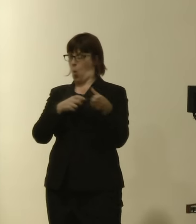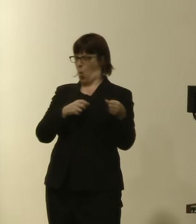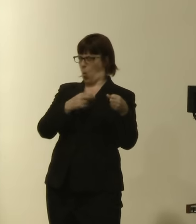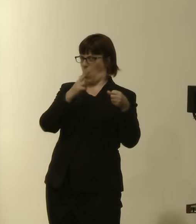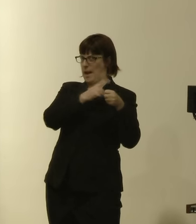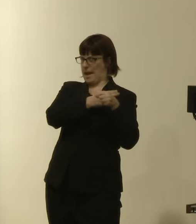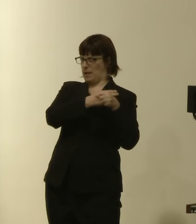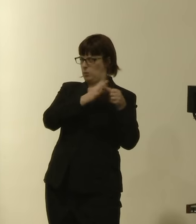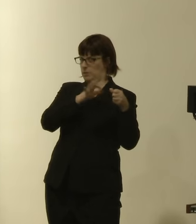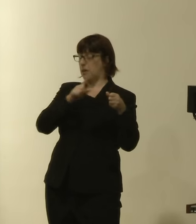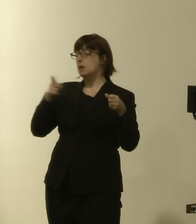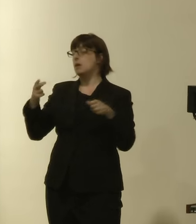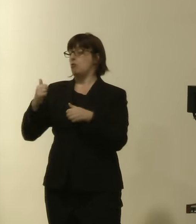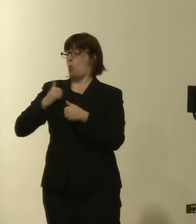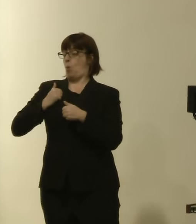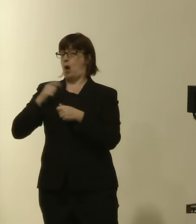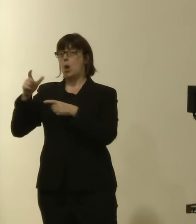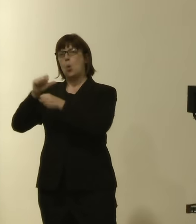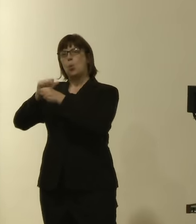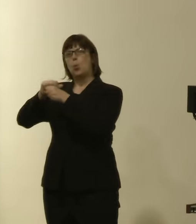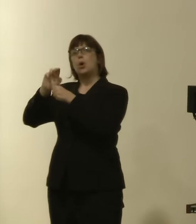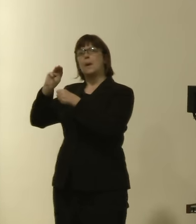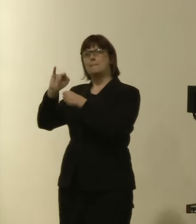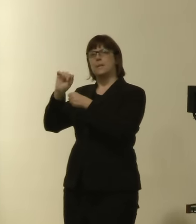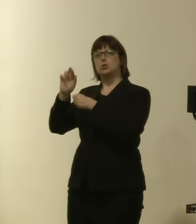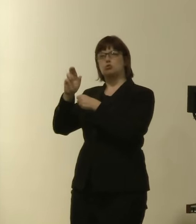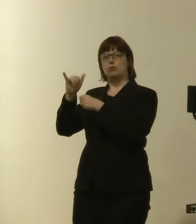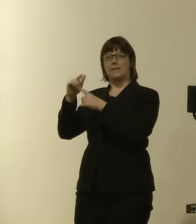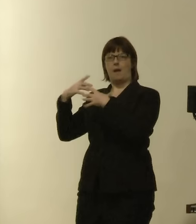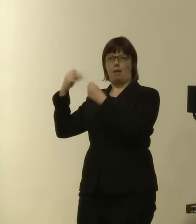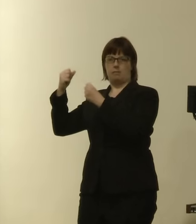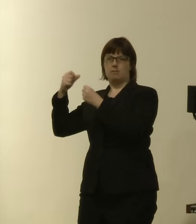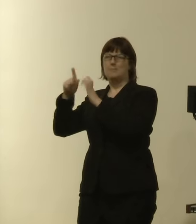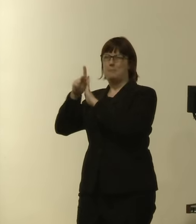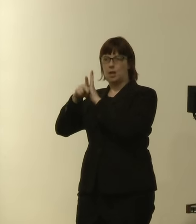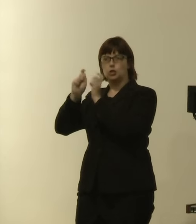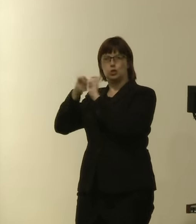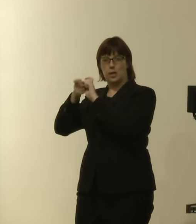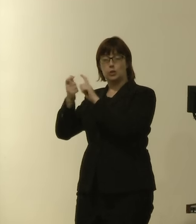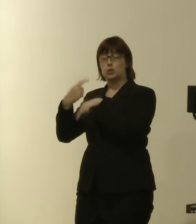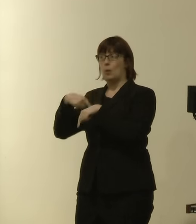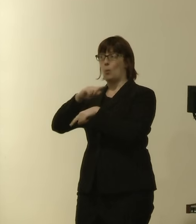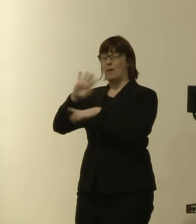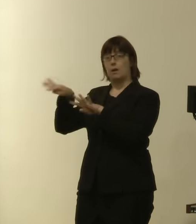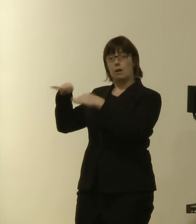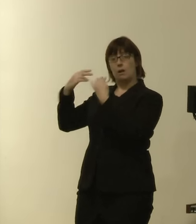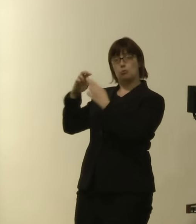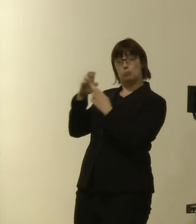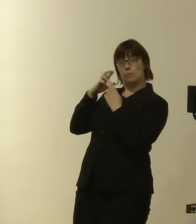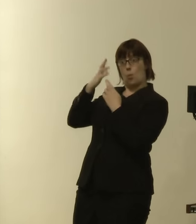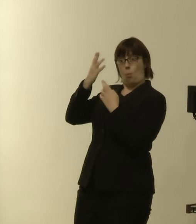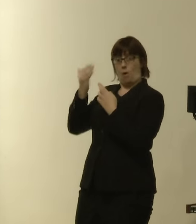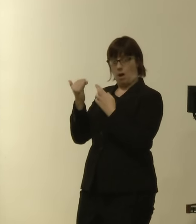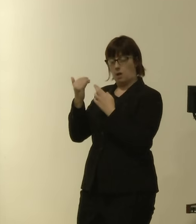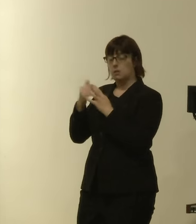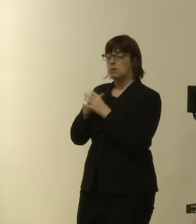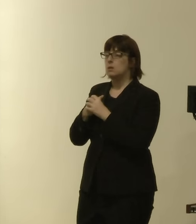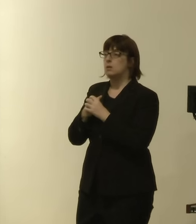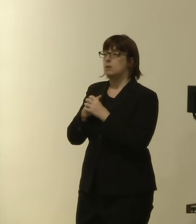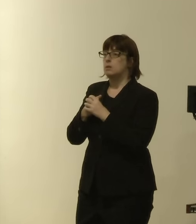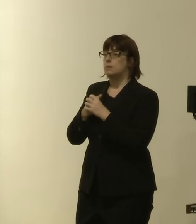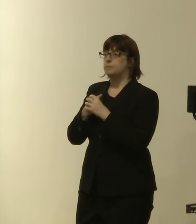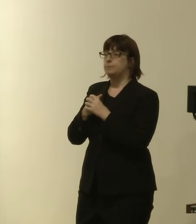with the Ministry of Health through policy change. And our street cred from delivery is what gives